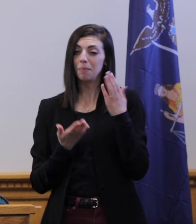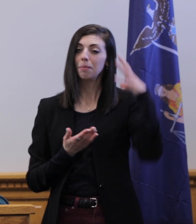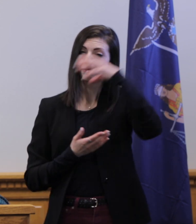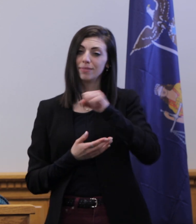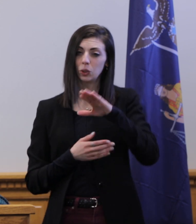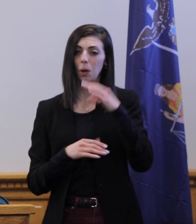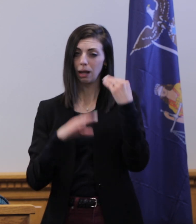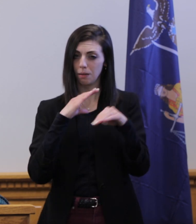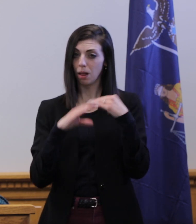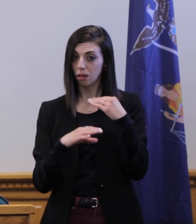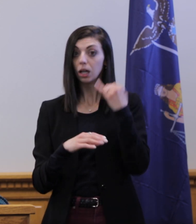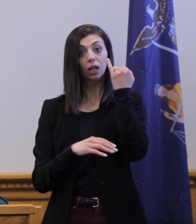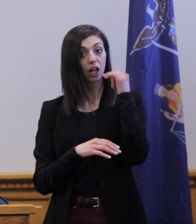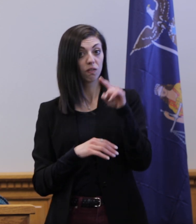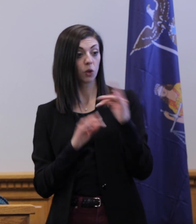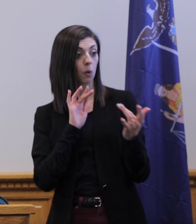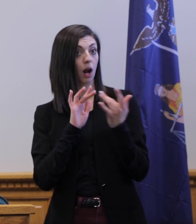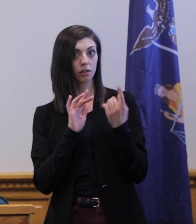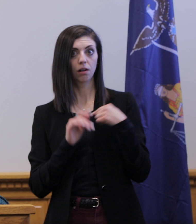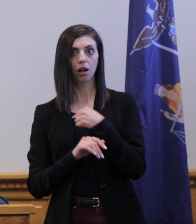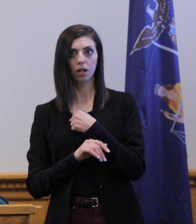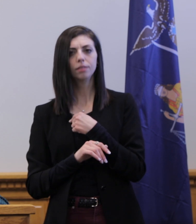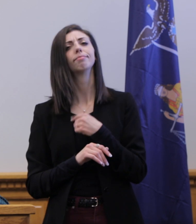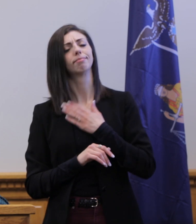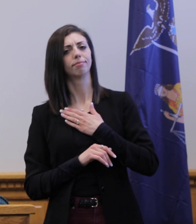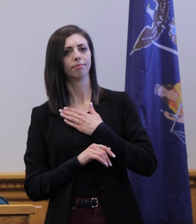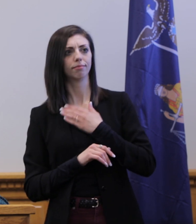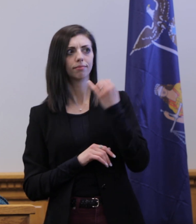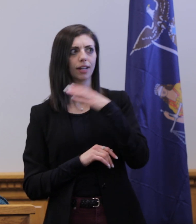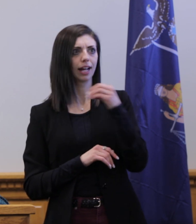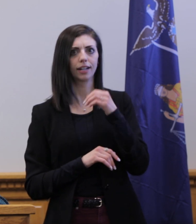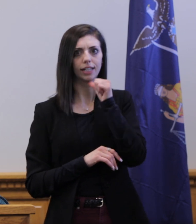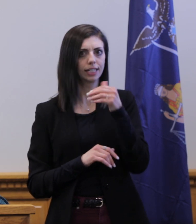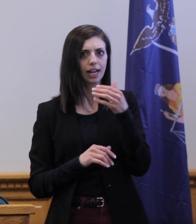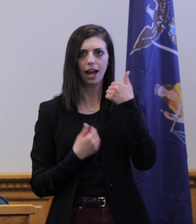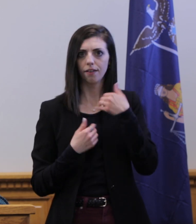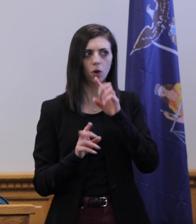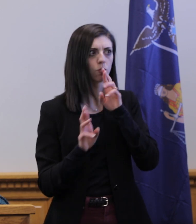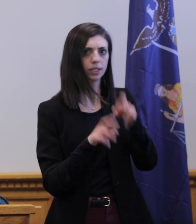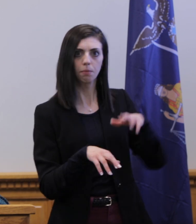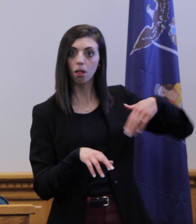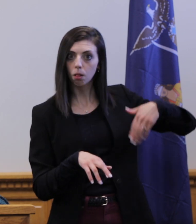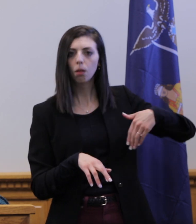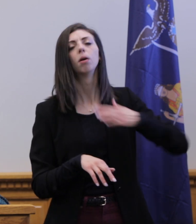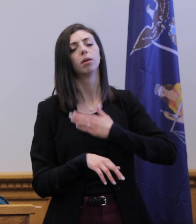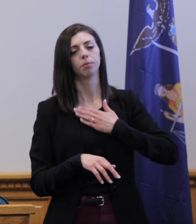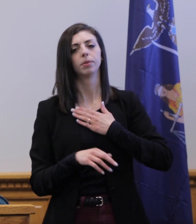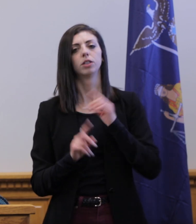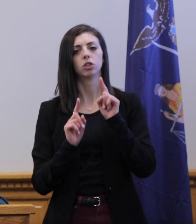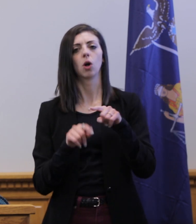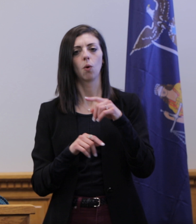I encourage anyone who contacted the health department during that time who didn't receive a follow-up response to please visit the